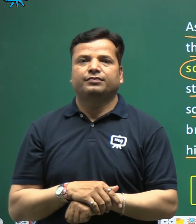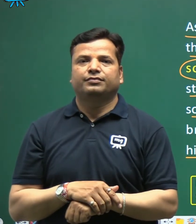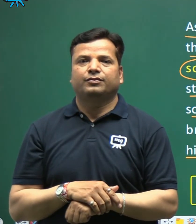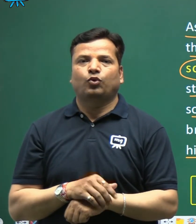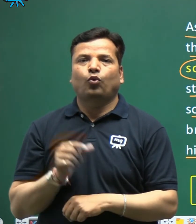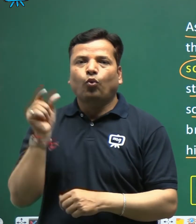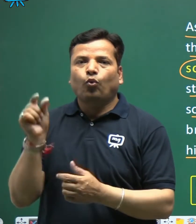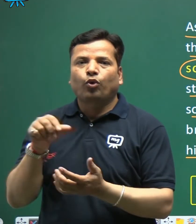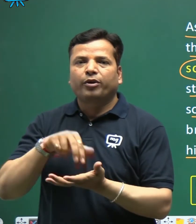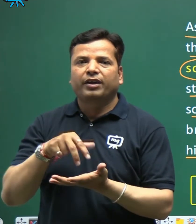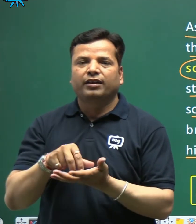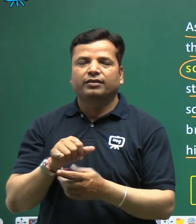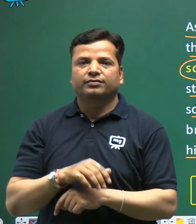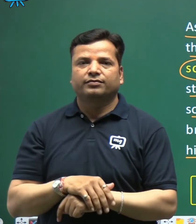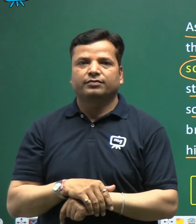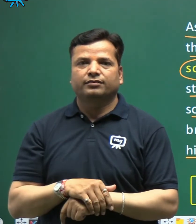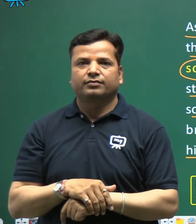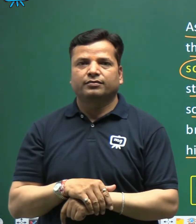Word meanings: